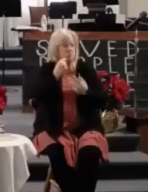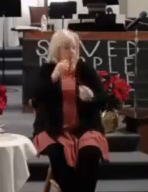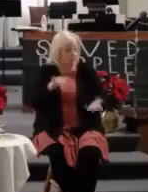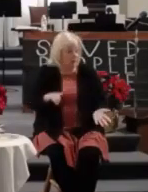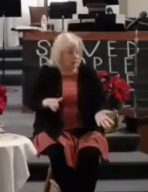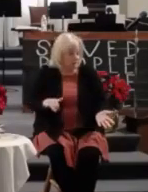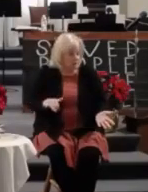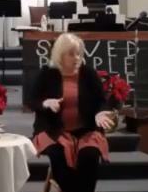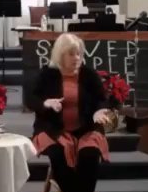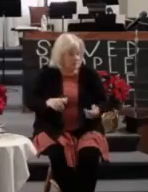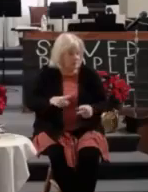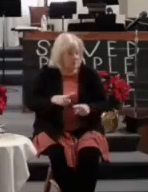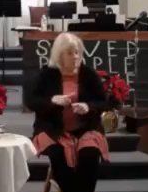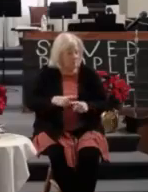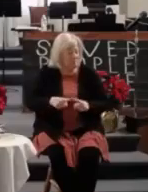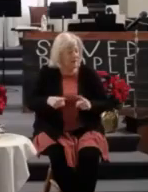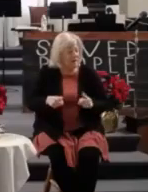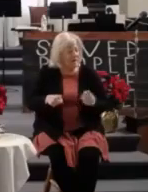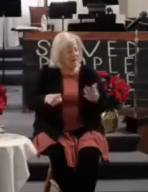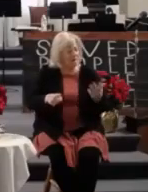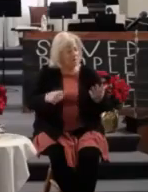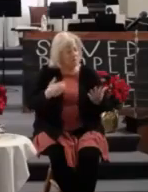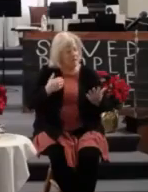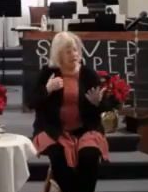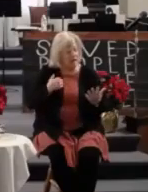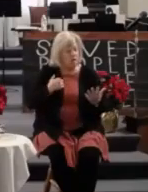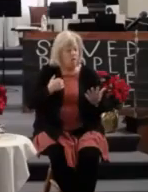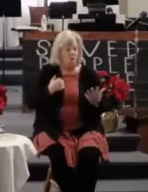but we seem to allow exceptions.